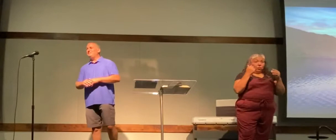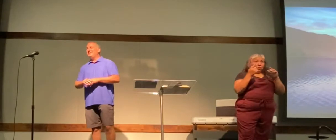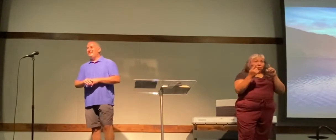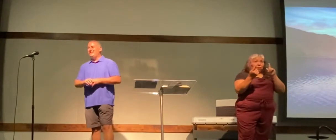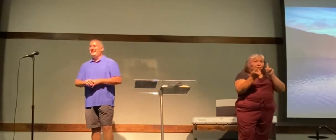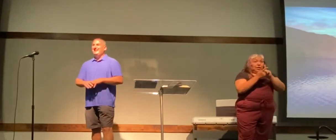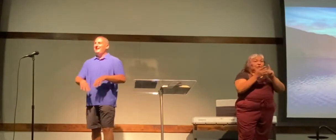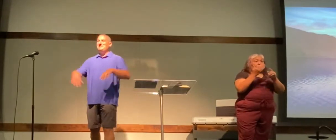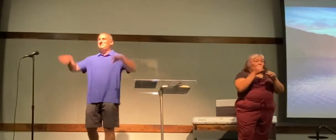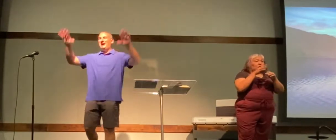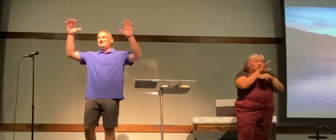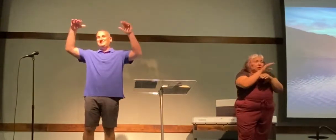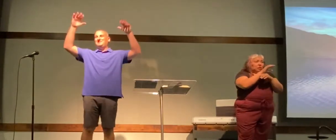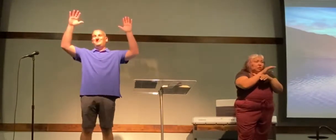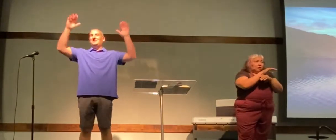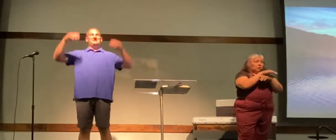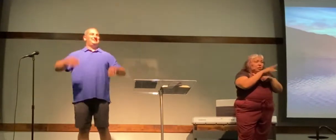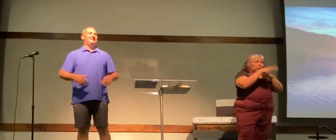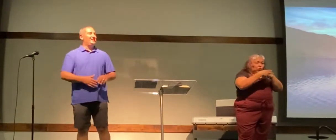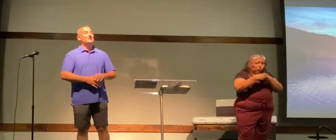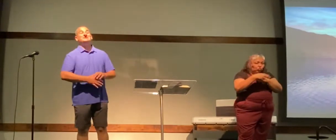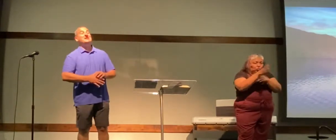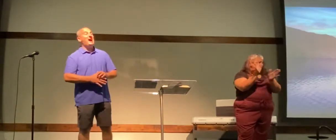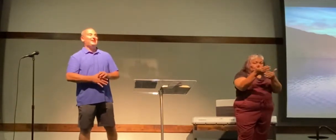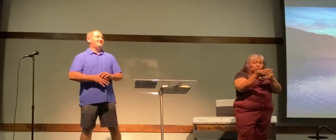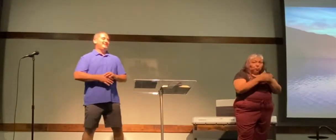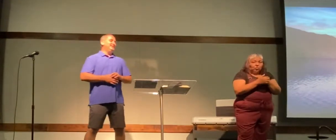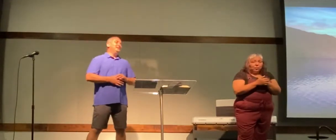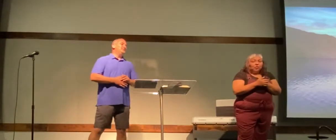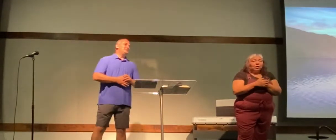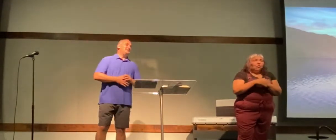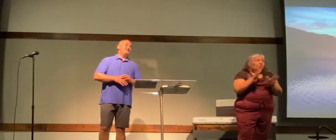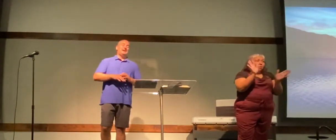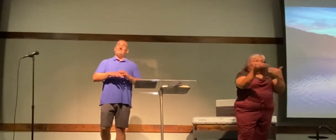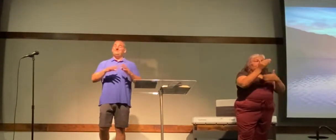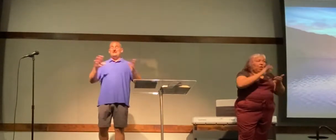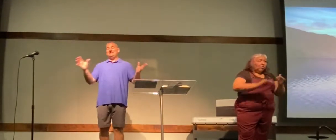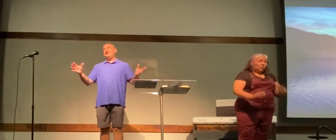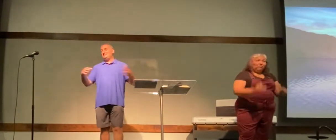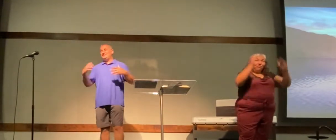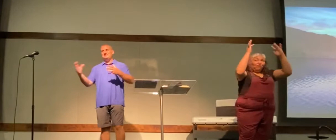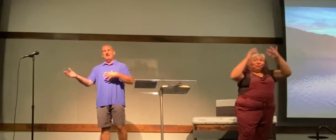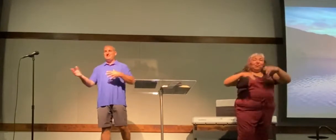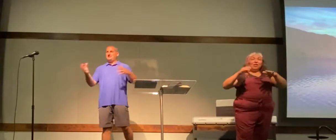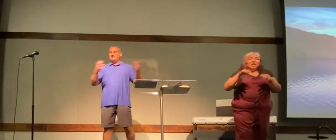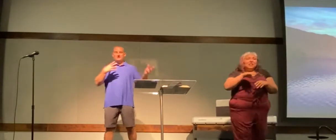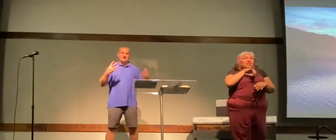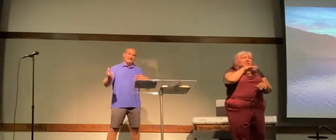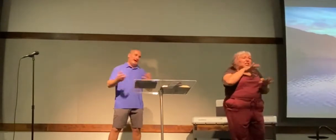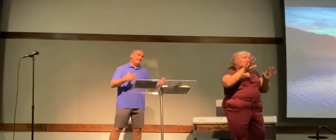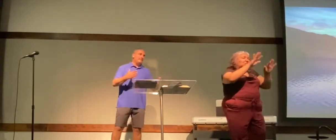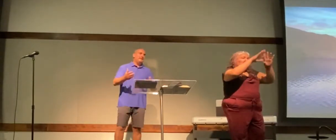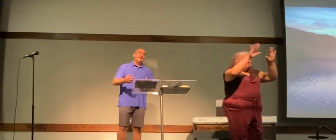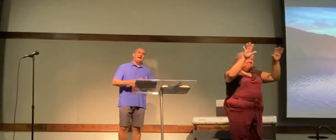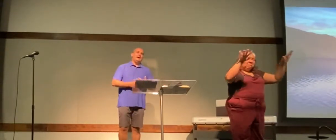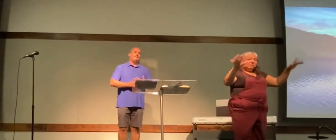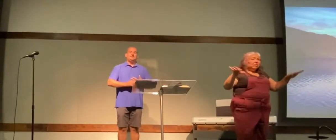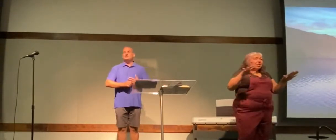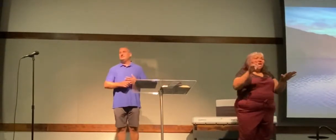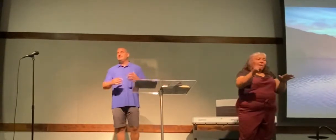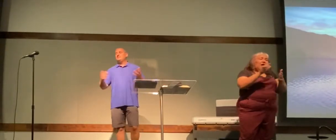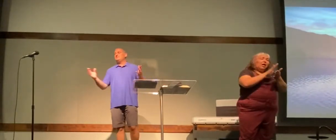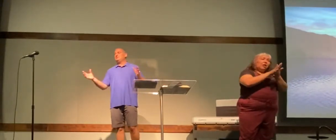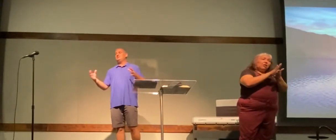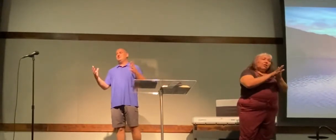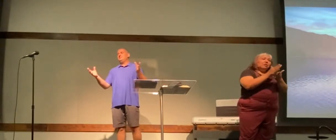room. I mean, boxes were on the floor to ceiling. It was nuts. It was crazy. And I invested and spent some time just cleaning it out. You